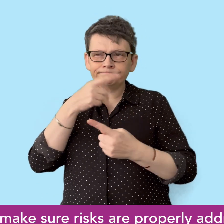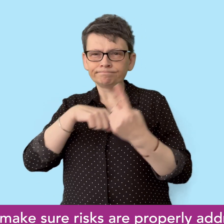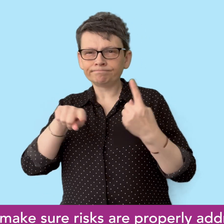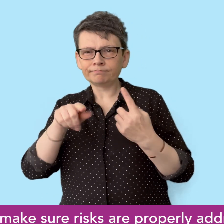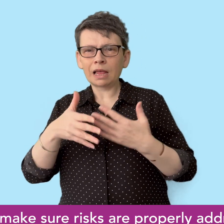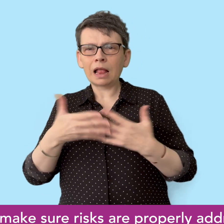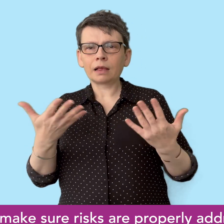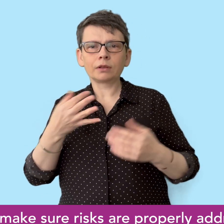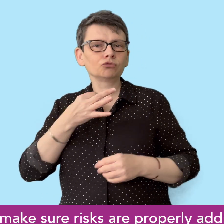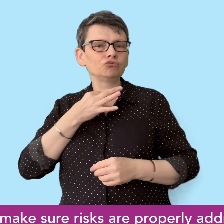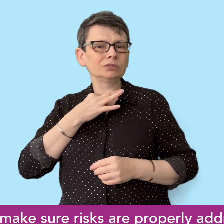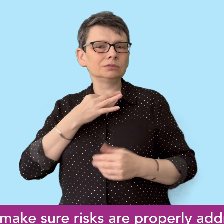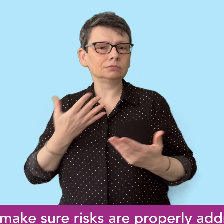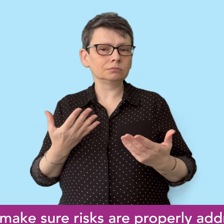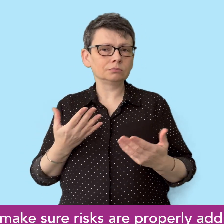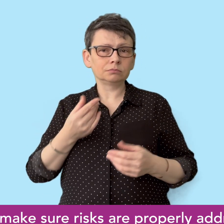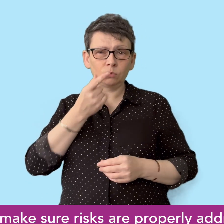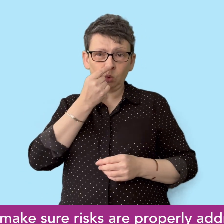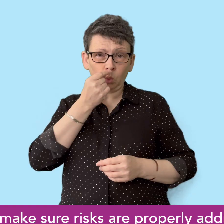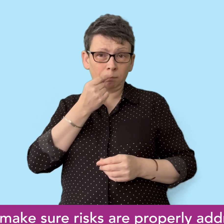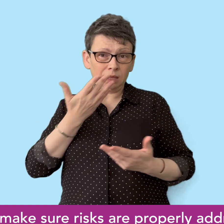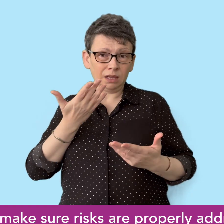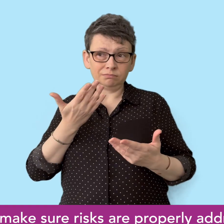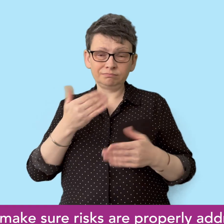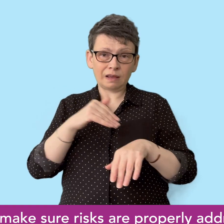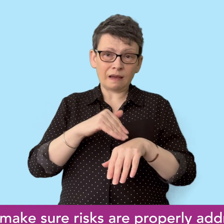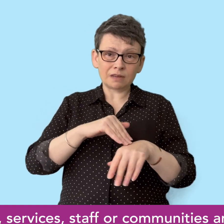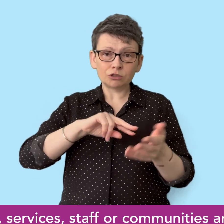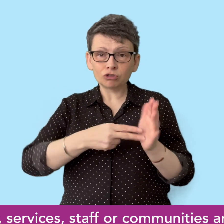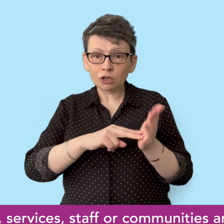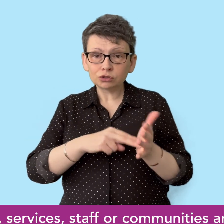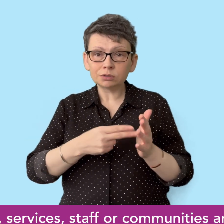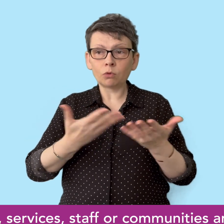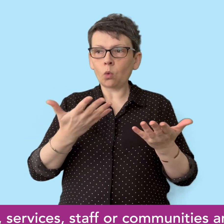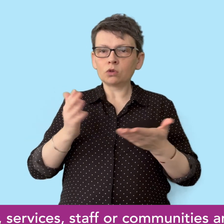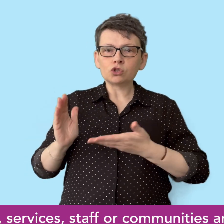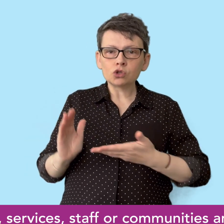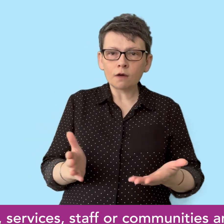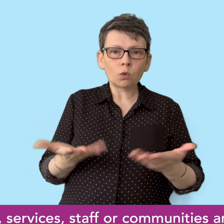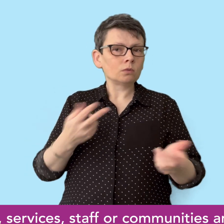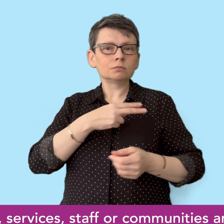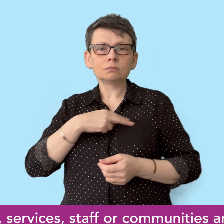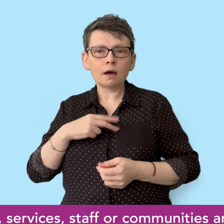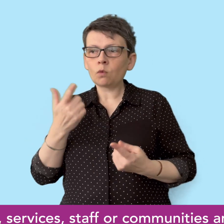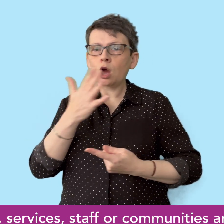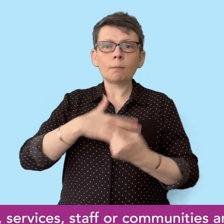To make sure risks are properly addressed, ensure that anything that could affect our strategy, services, staff,